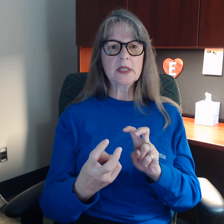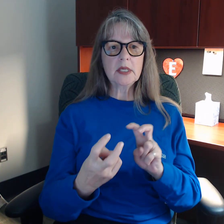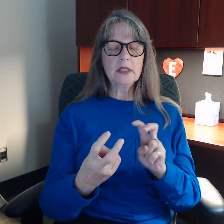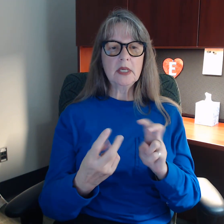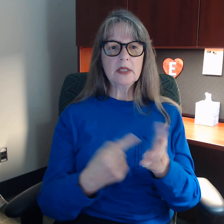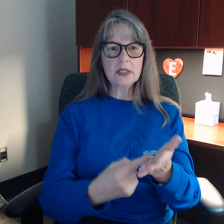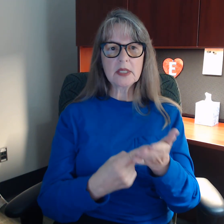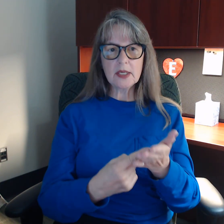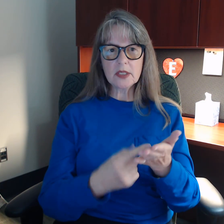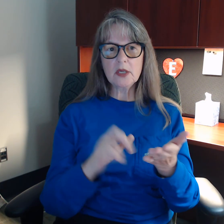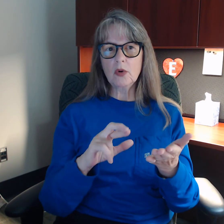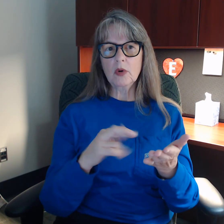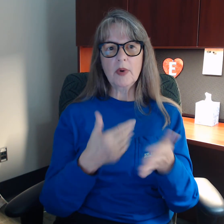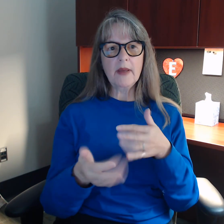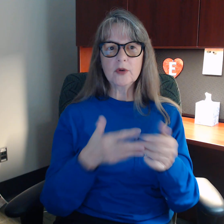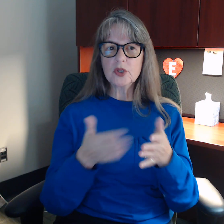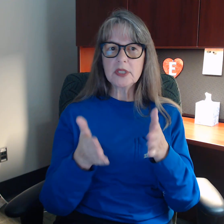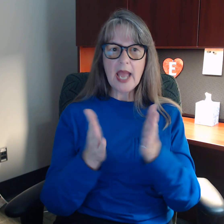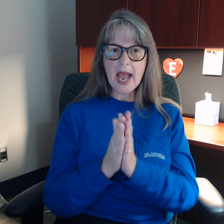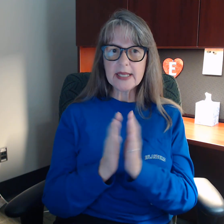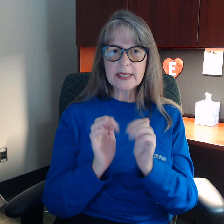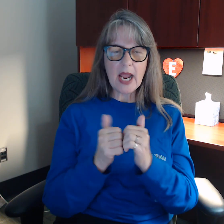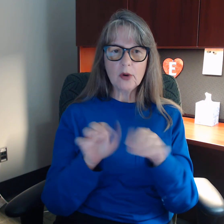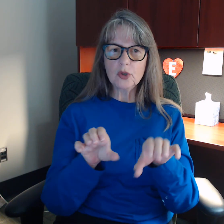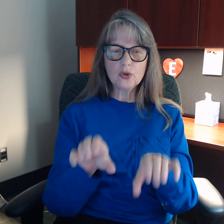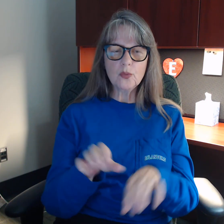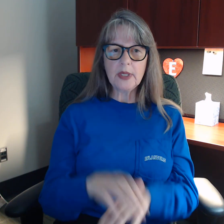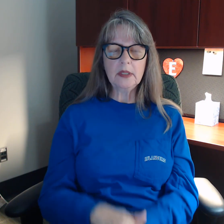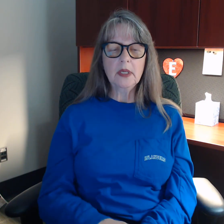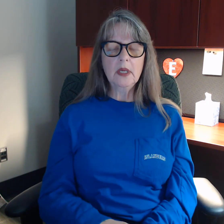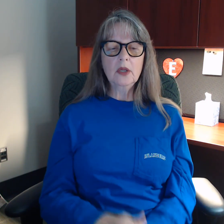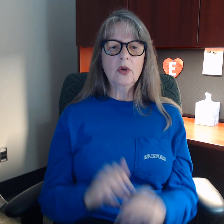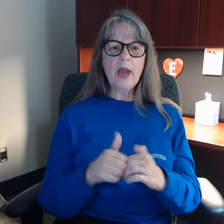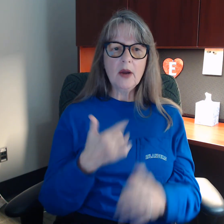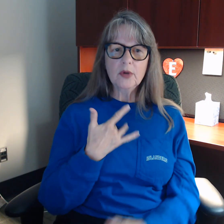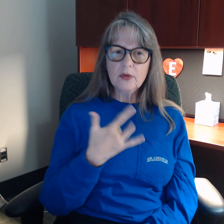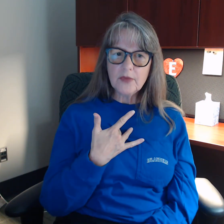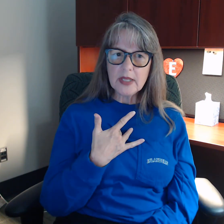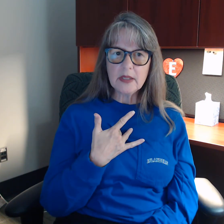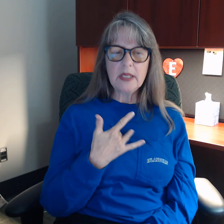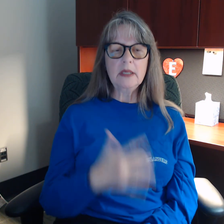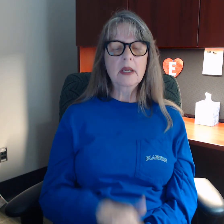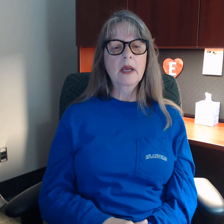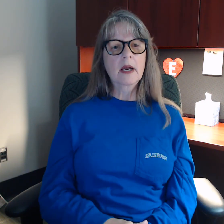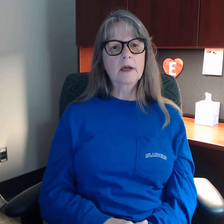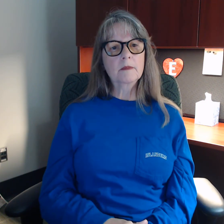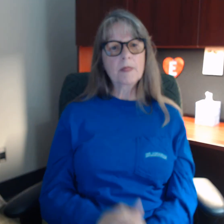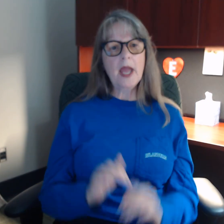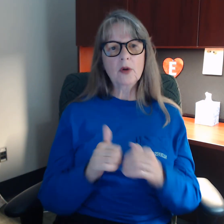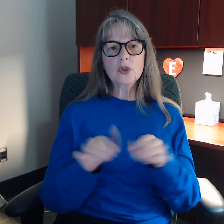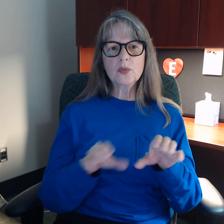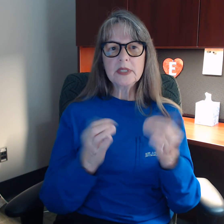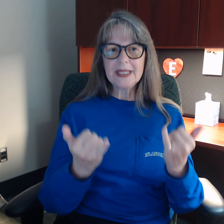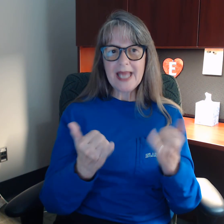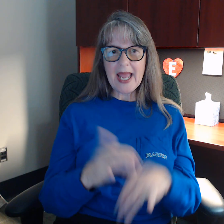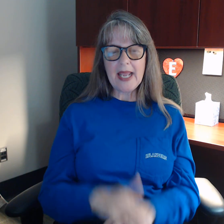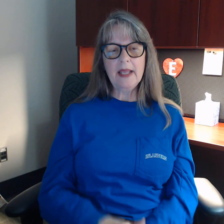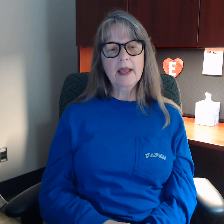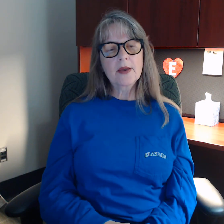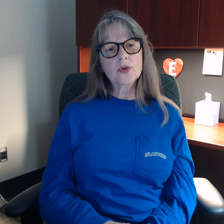sit and discuss it or whatever. Just ask, how are you doing? How are you feeling? How are you doing today? So